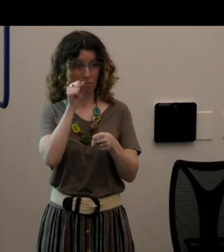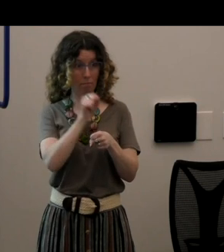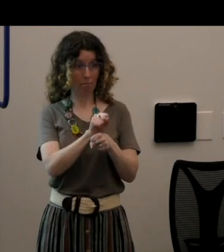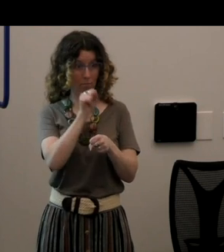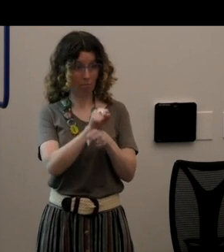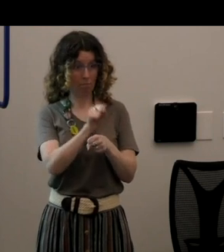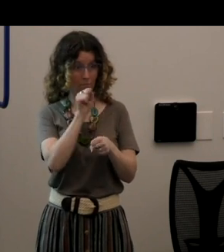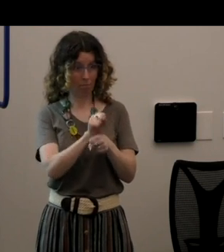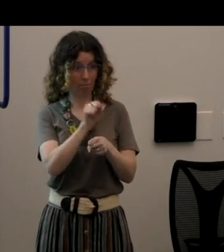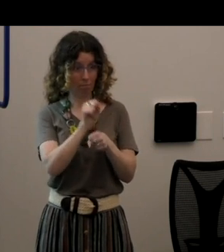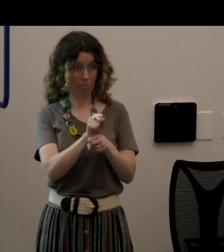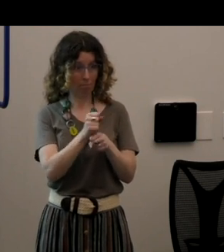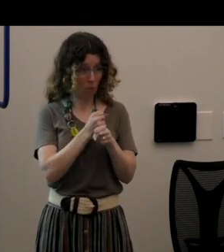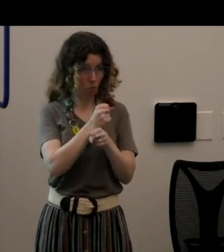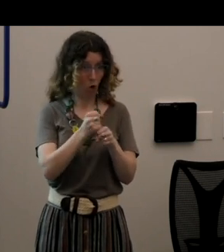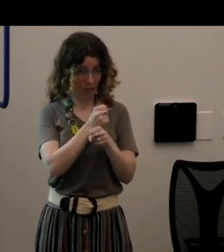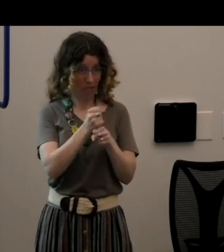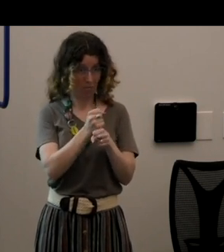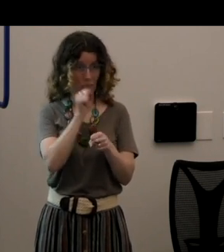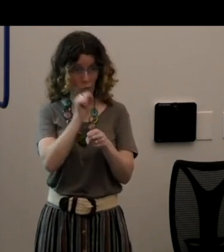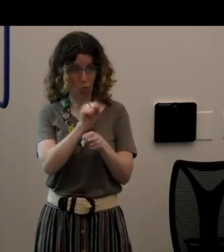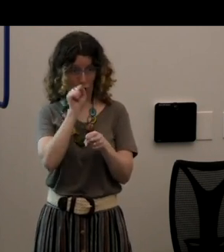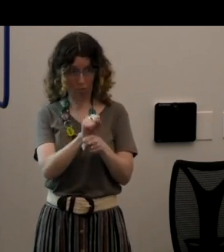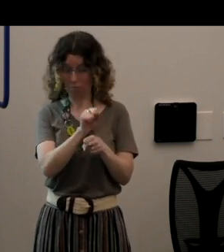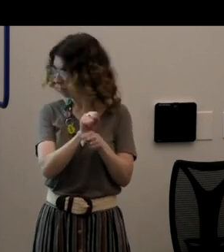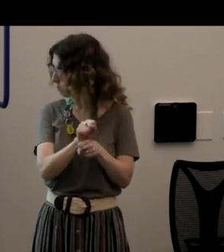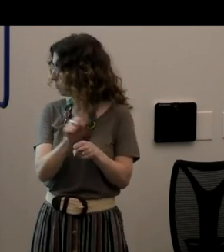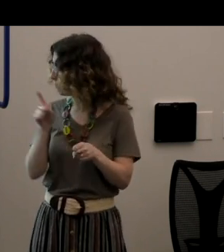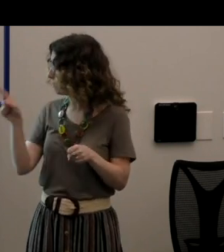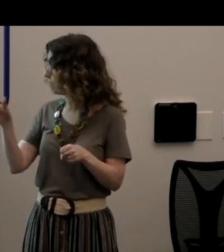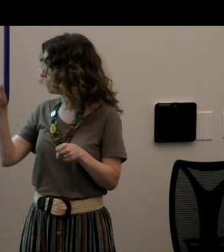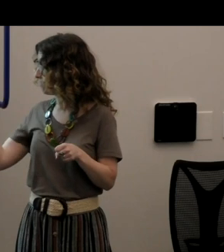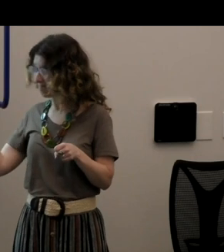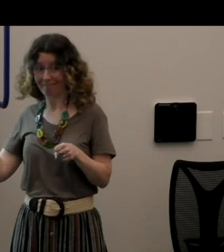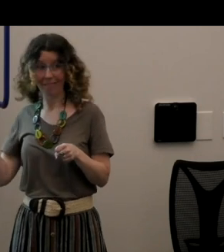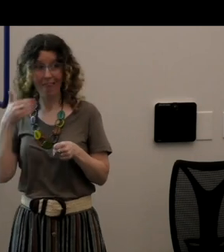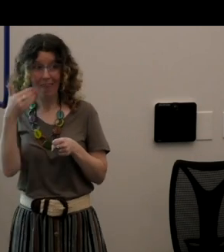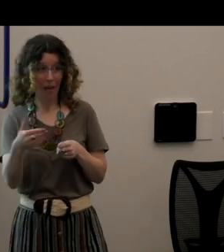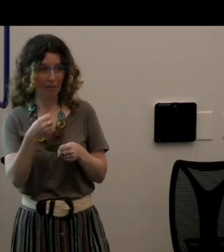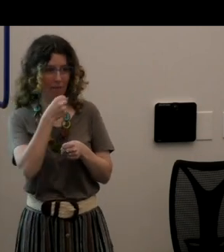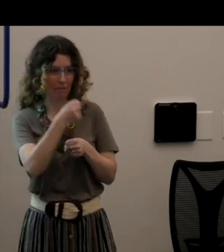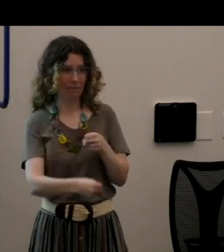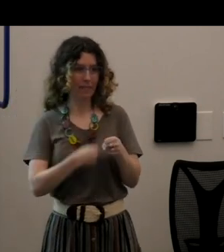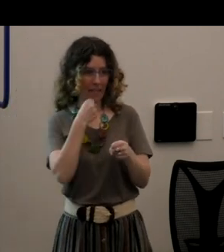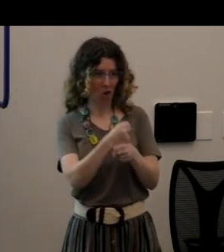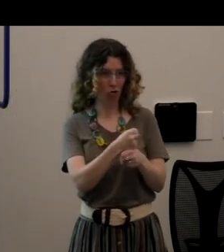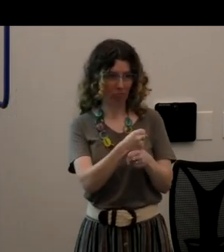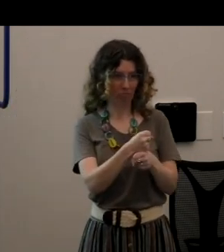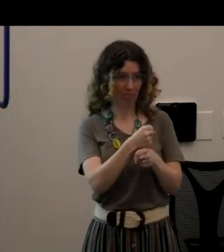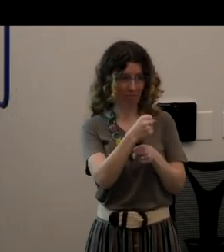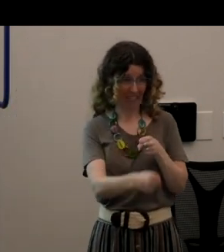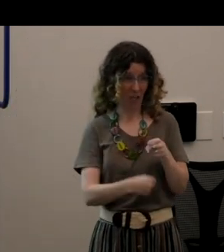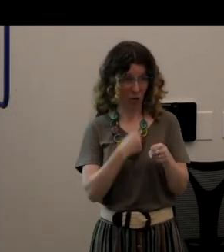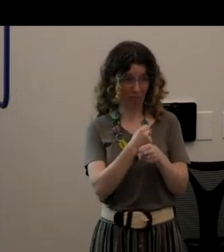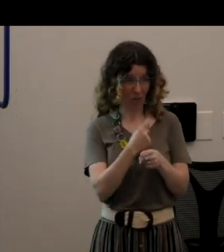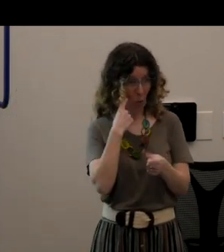And then the next shape for work, you have coffee is in a circle, and then work kind of pounds, hits on the other hand,